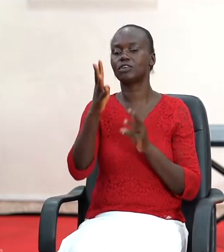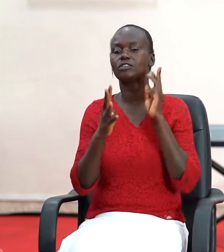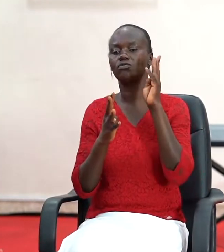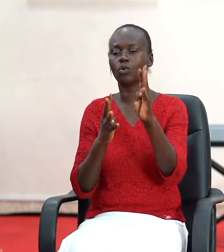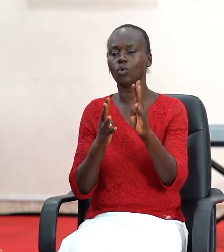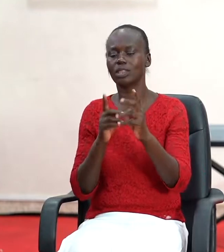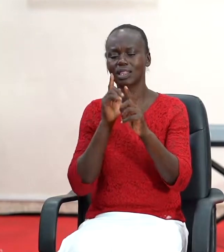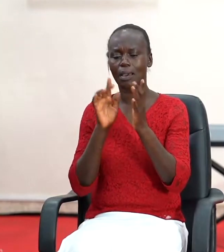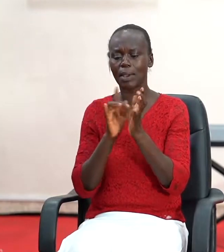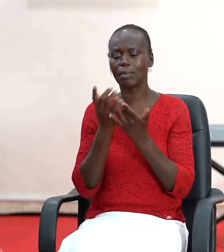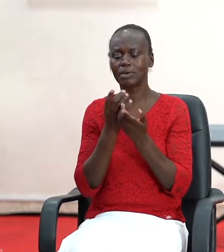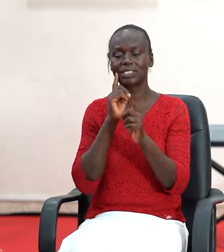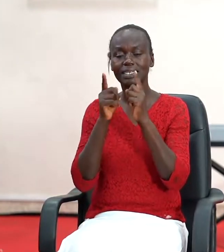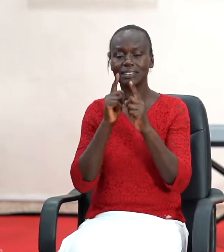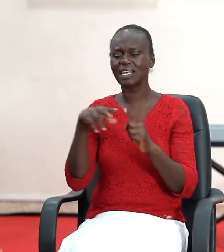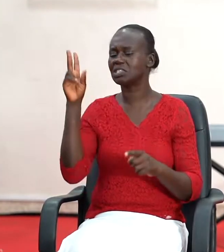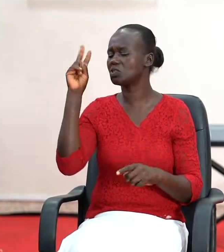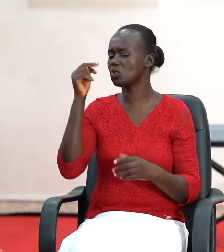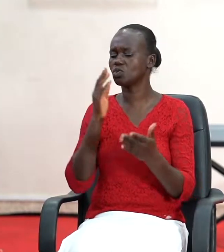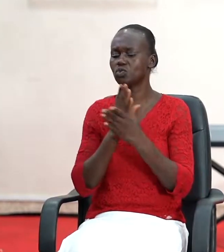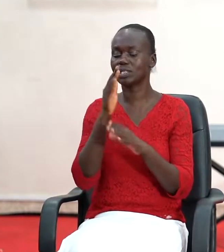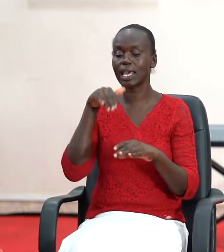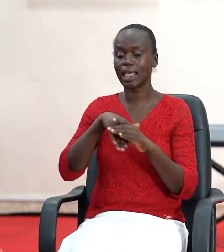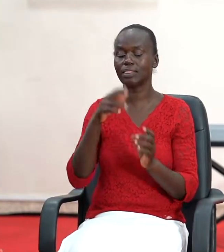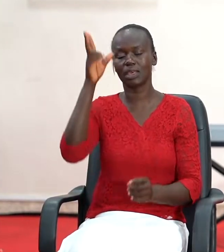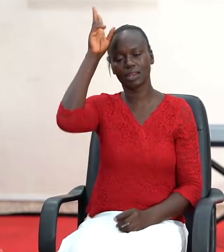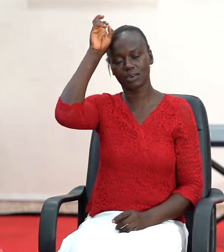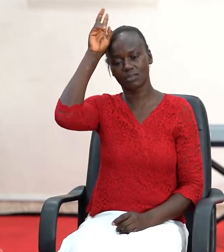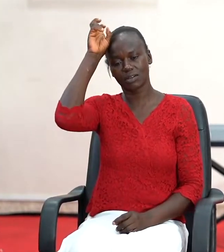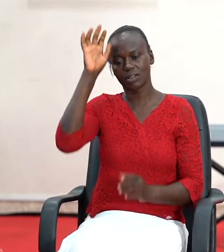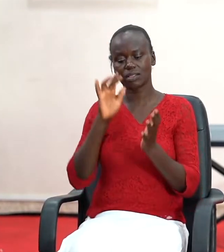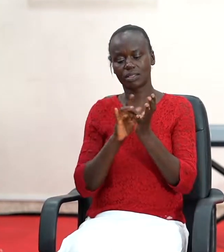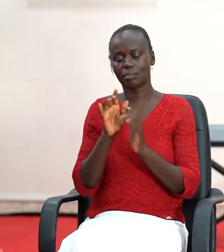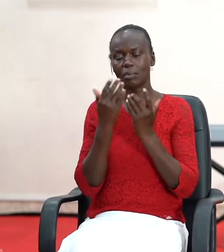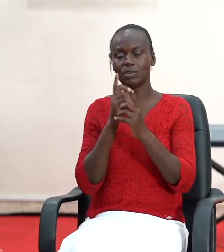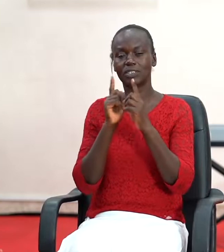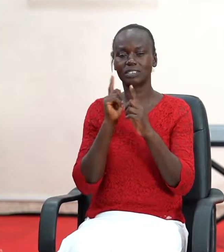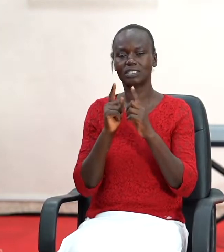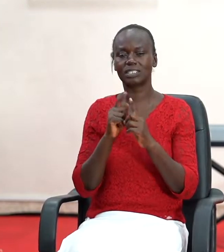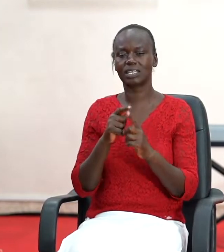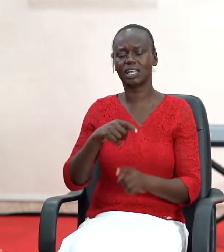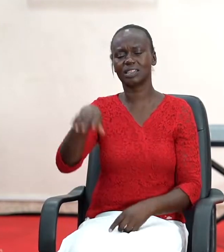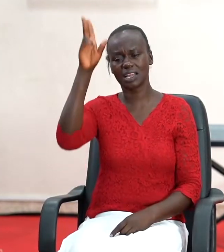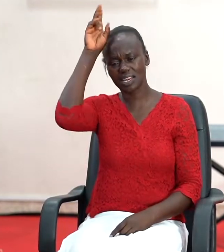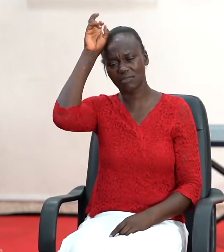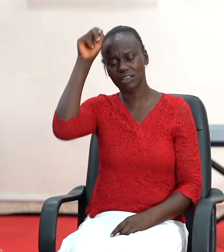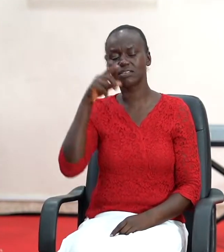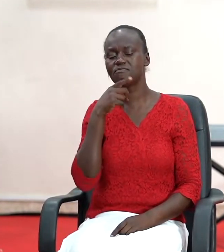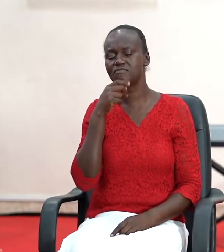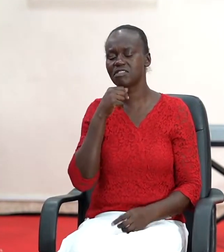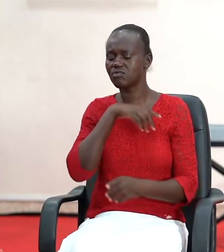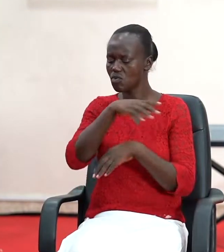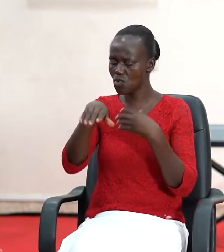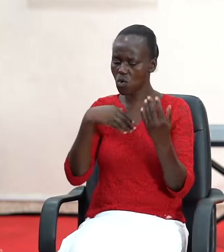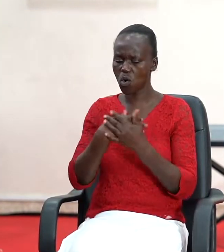the devil. There is no truth in him. In fact, the Bible says that he is the father of all lies. He is a